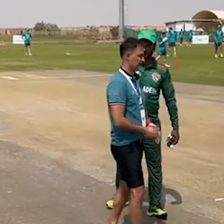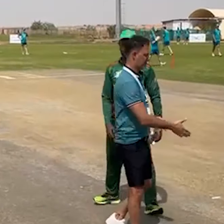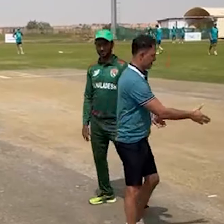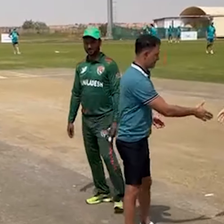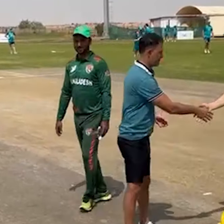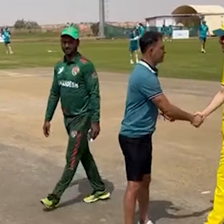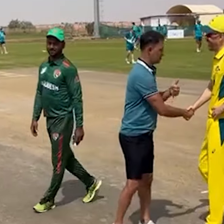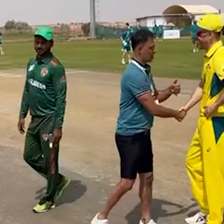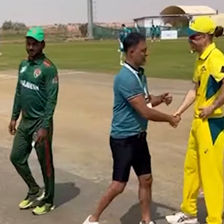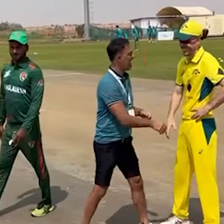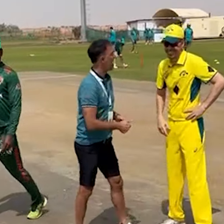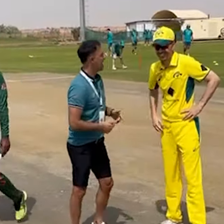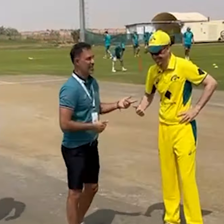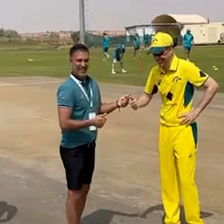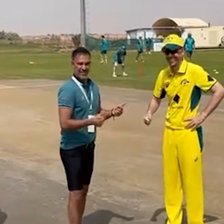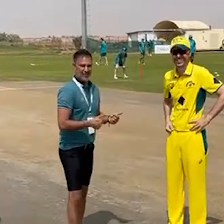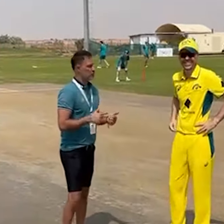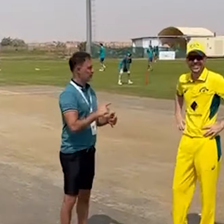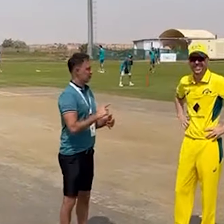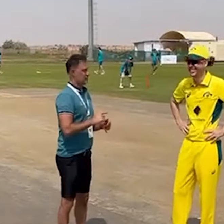ball. Thank you.